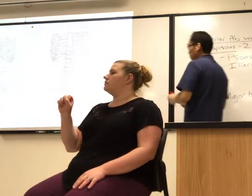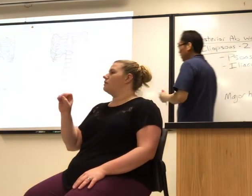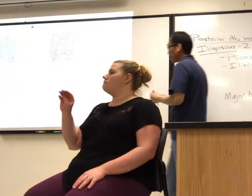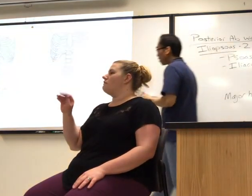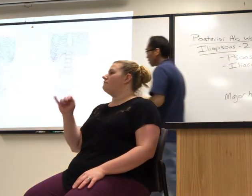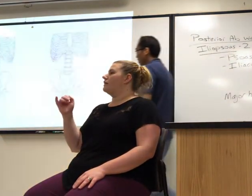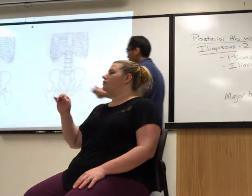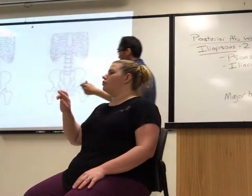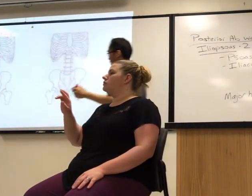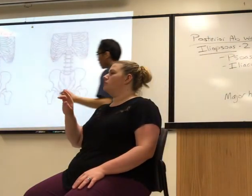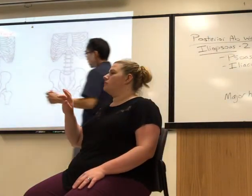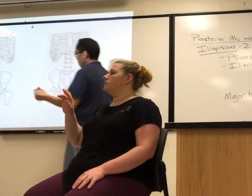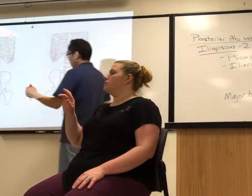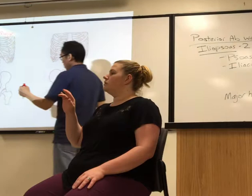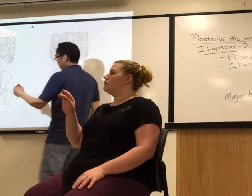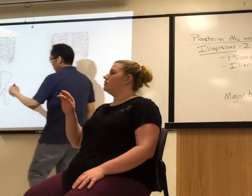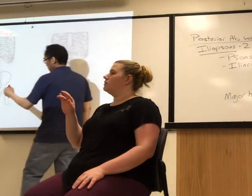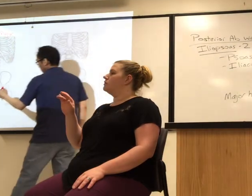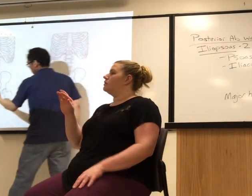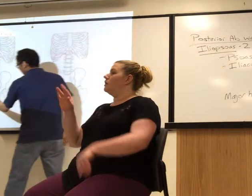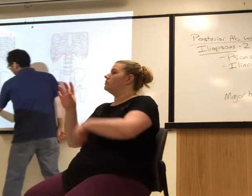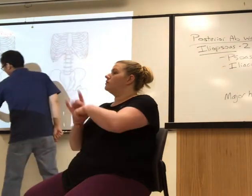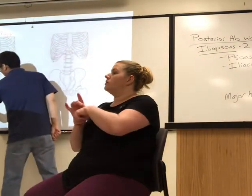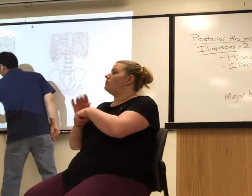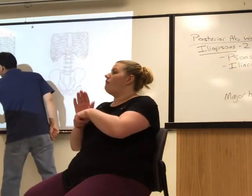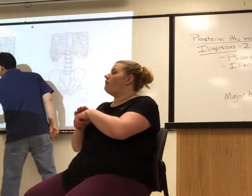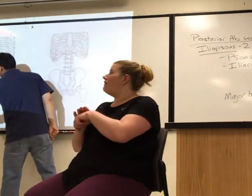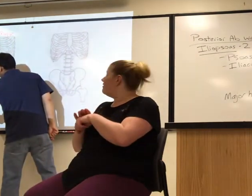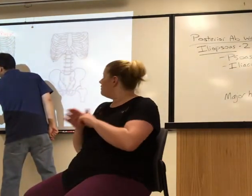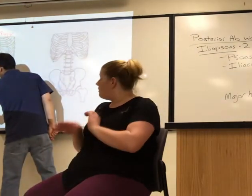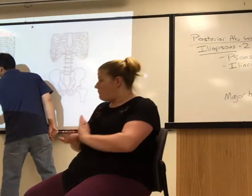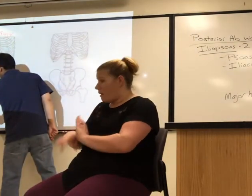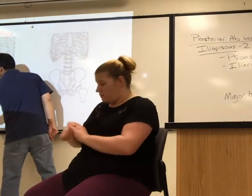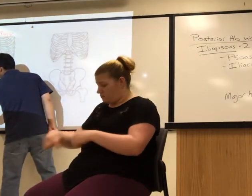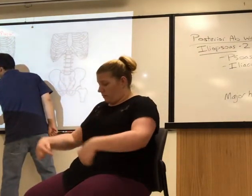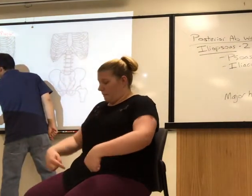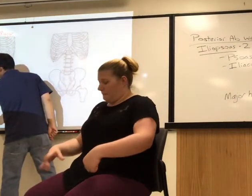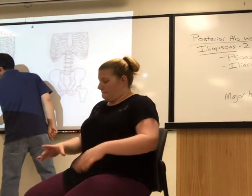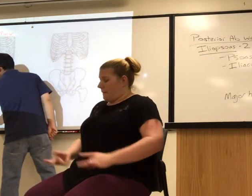It's inserting on this spot down here,